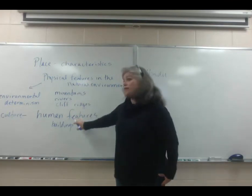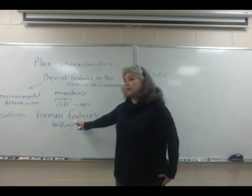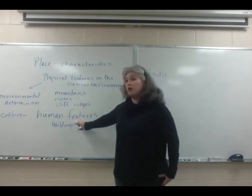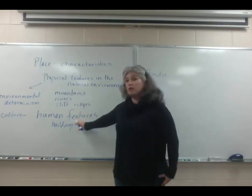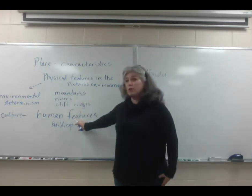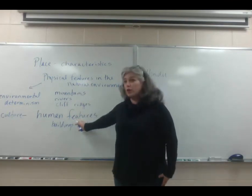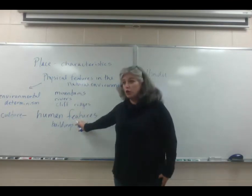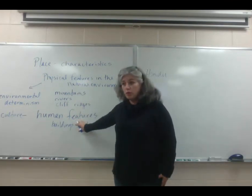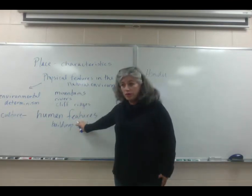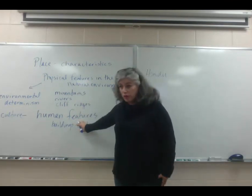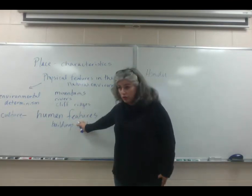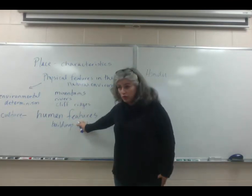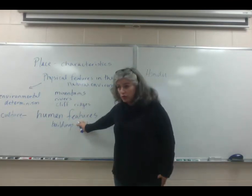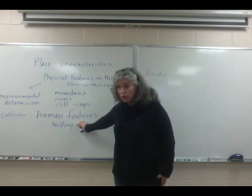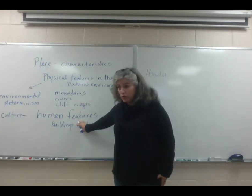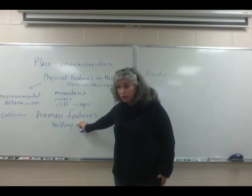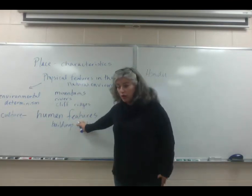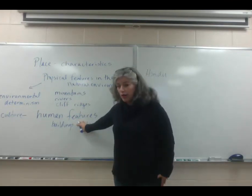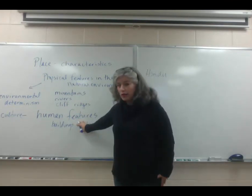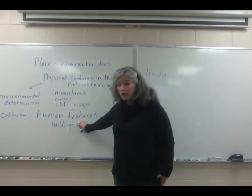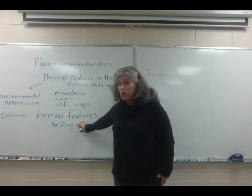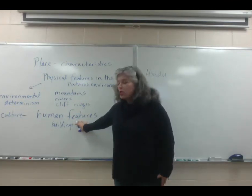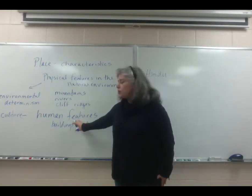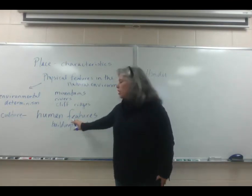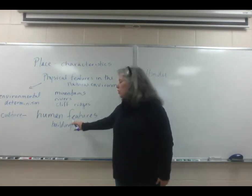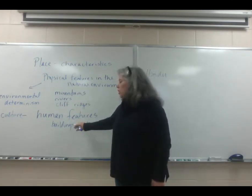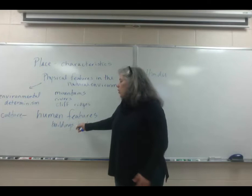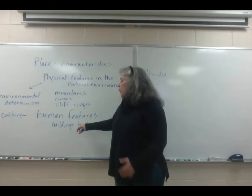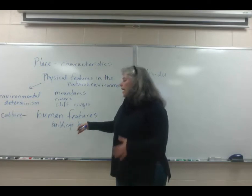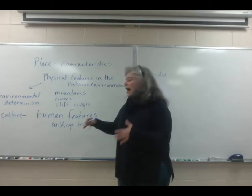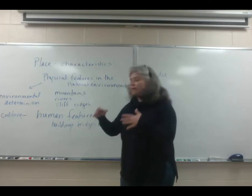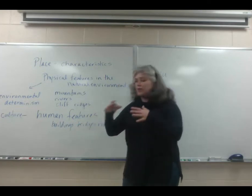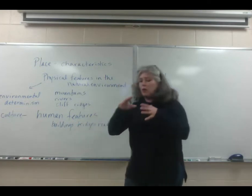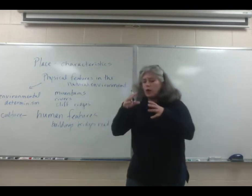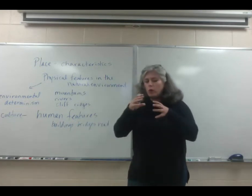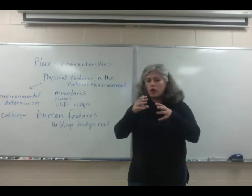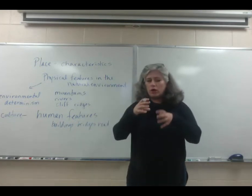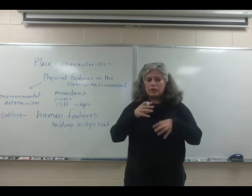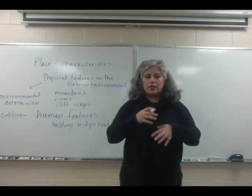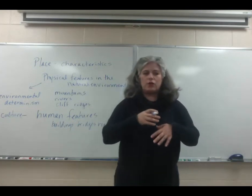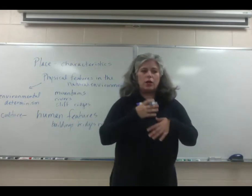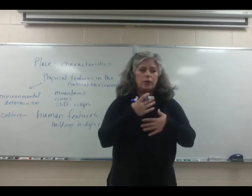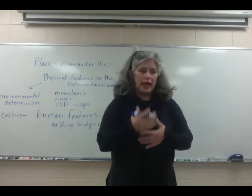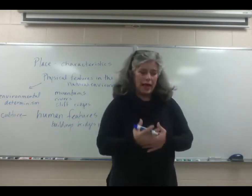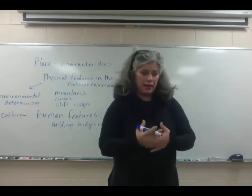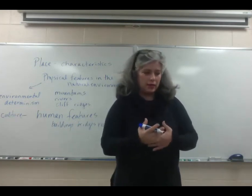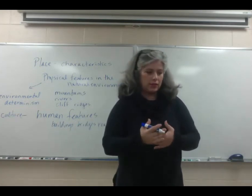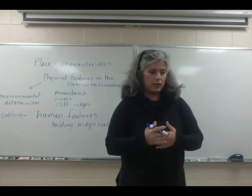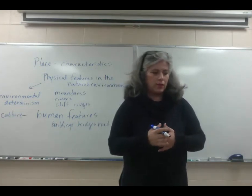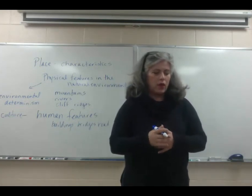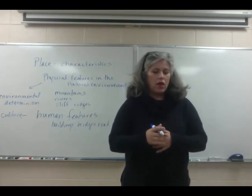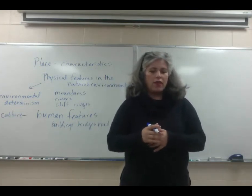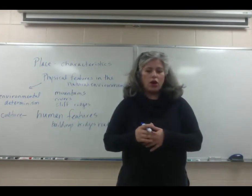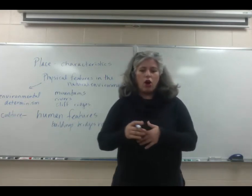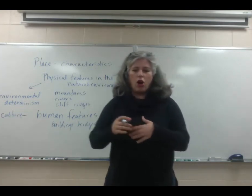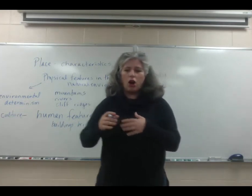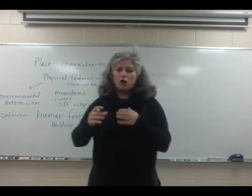can also be a human feature, right? So we have to, when we are considering place, there are a lot